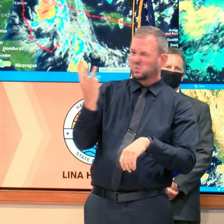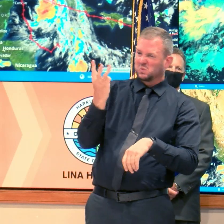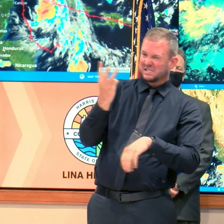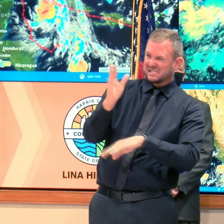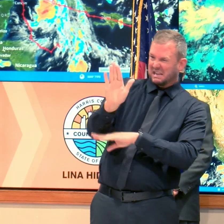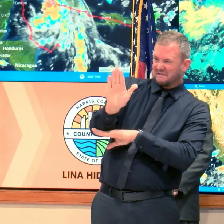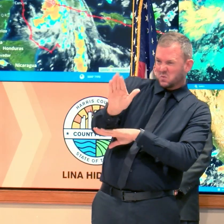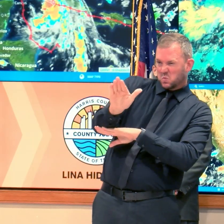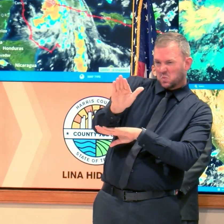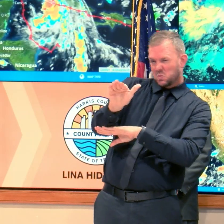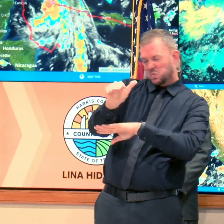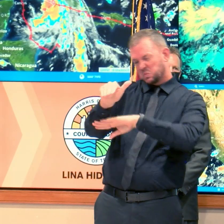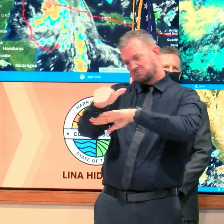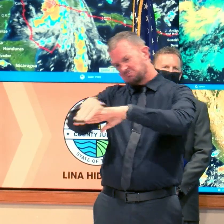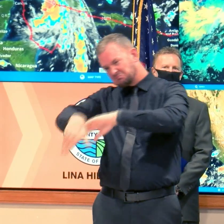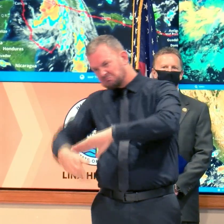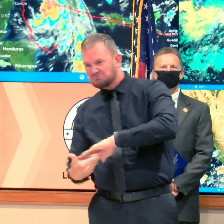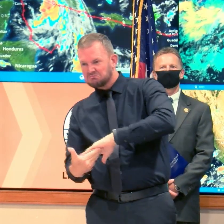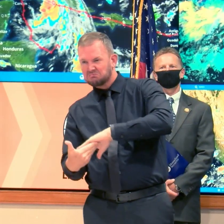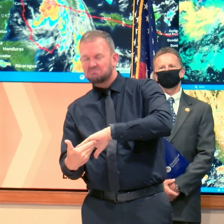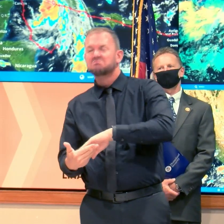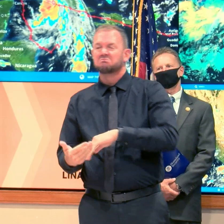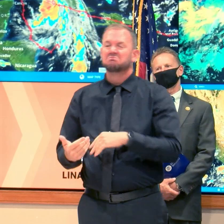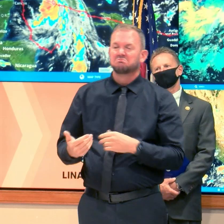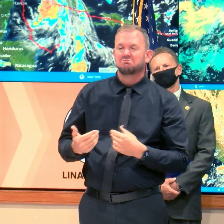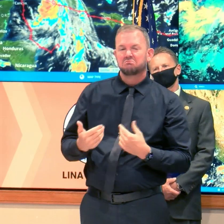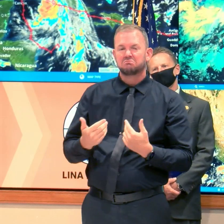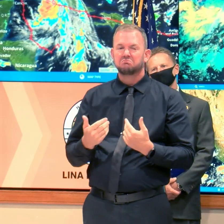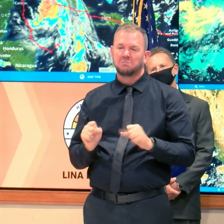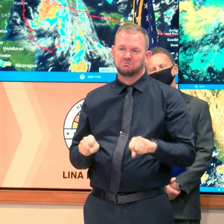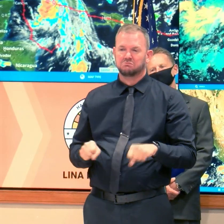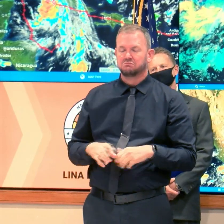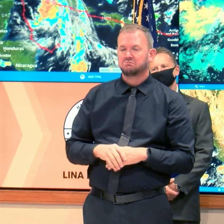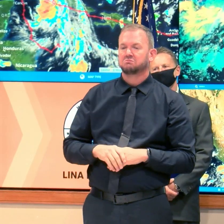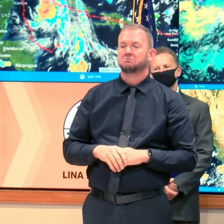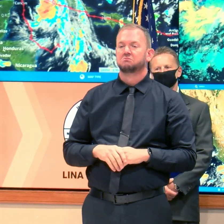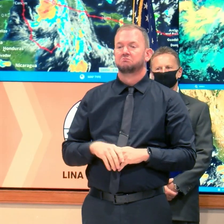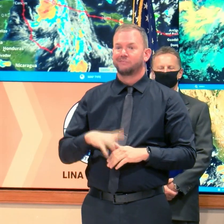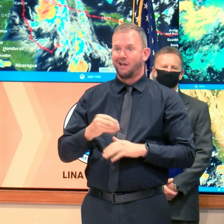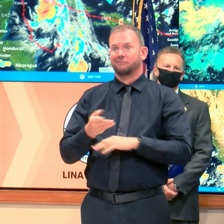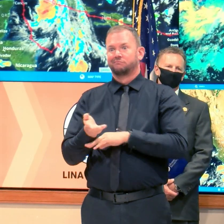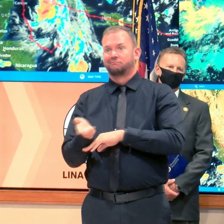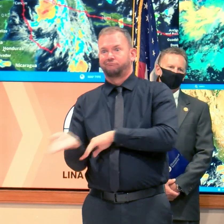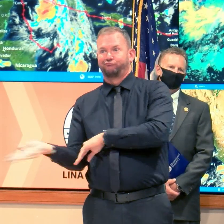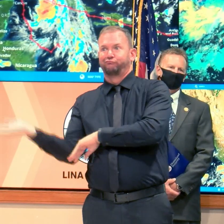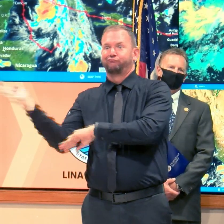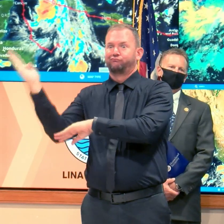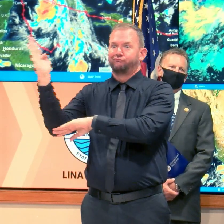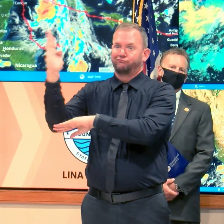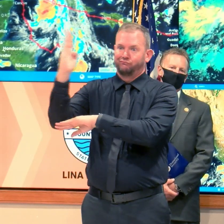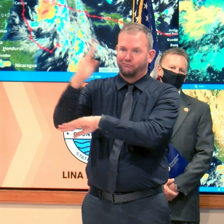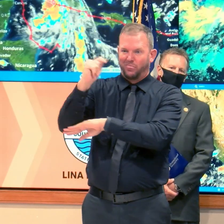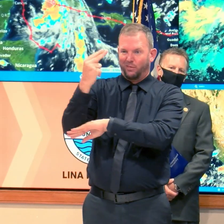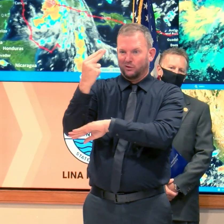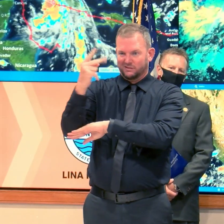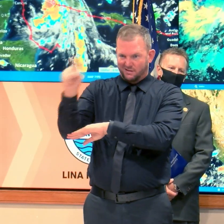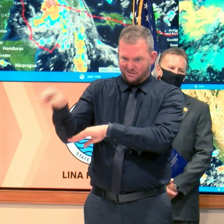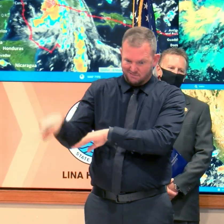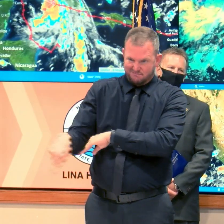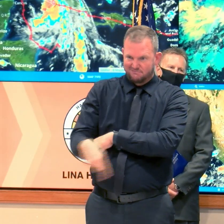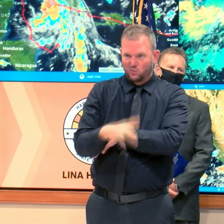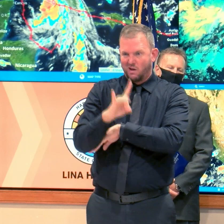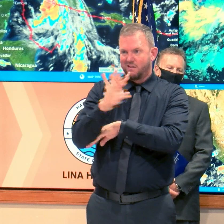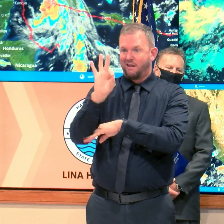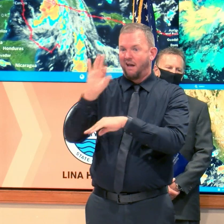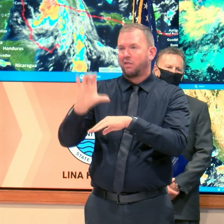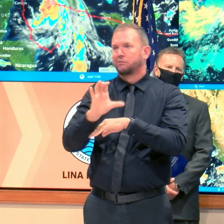so, and then somewhere between, let's say, 8, 9, 10 o'clock that morning on Thursday, it should be to our